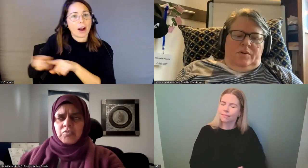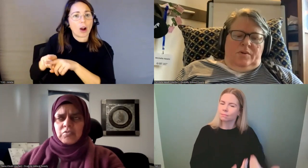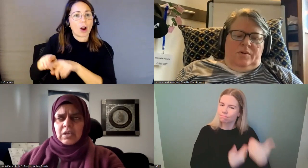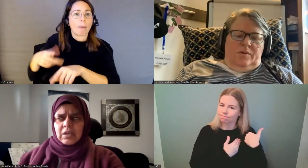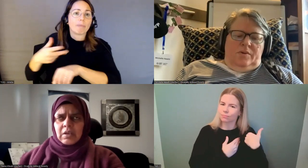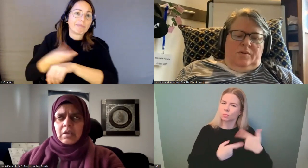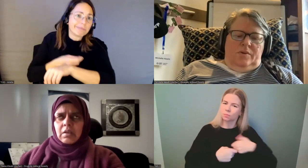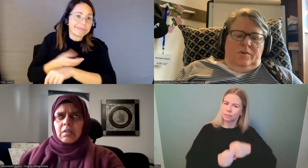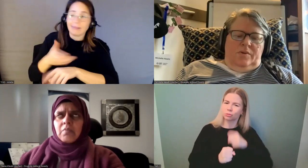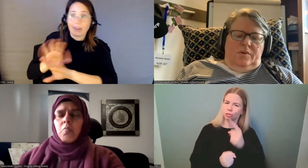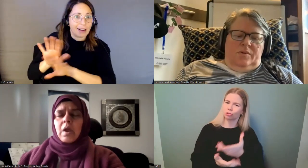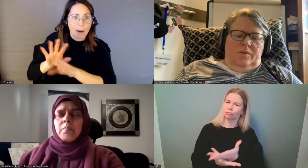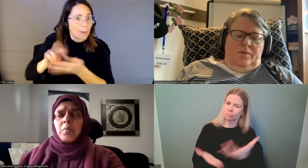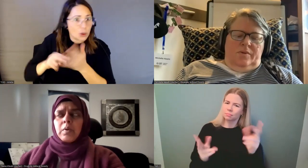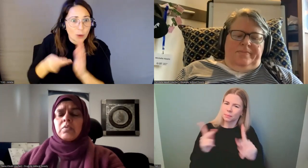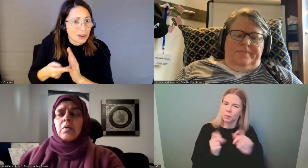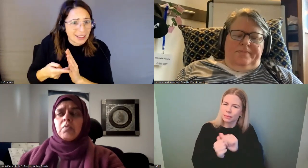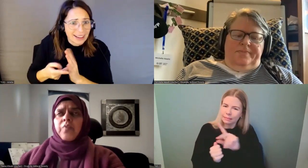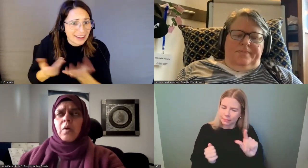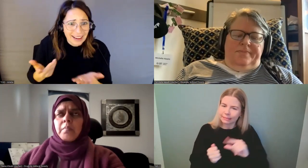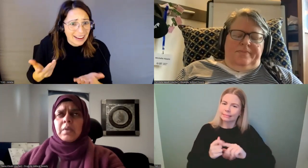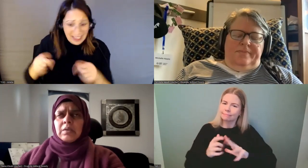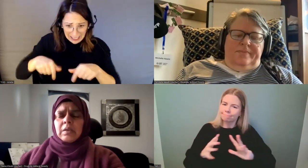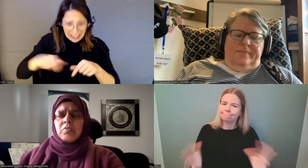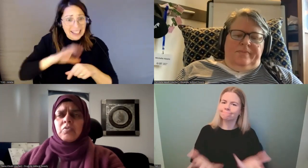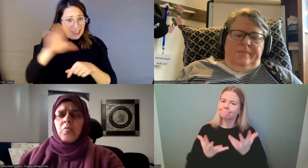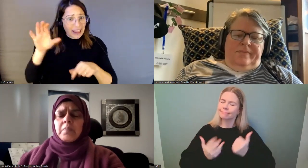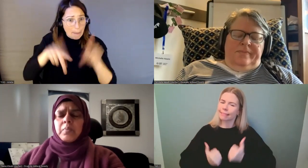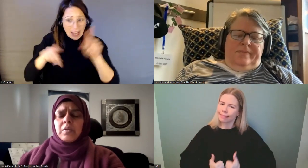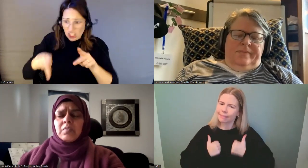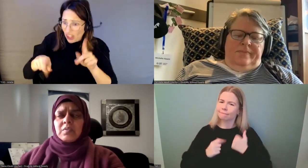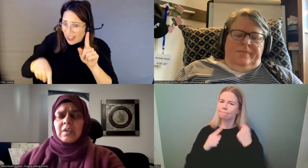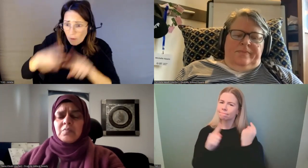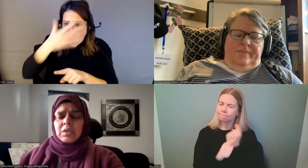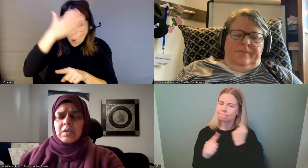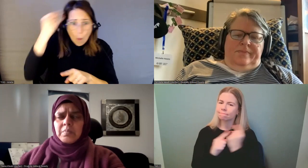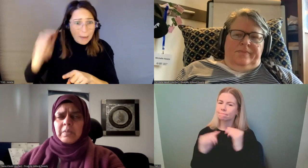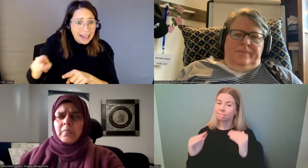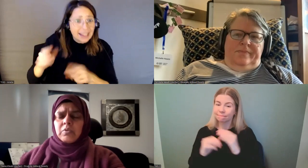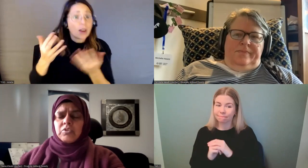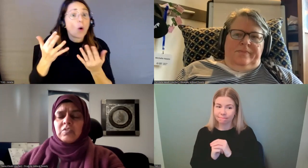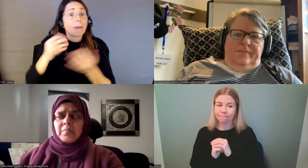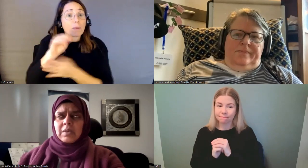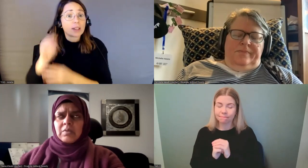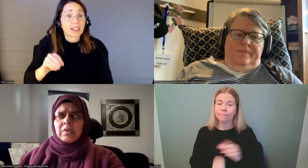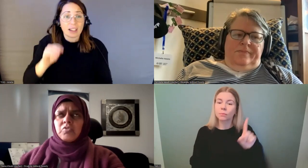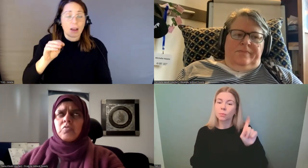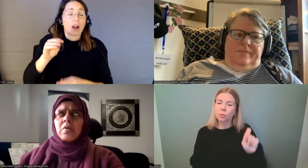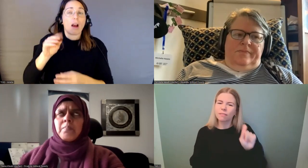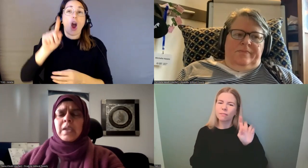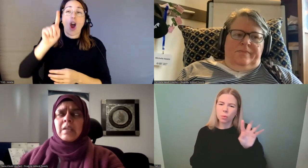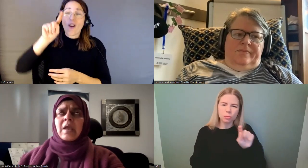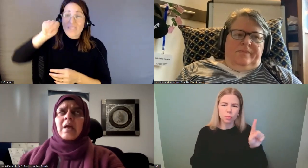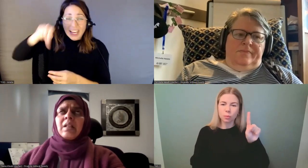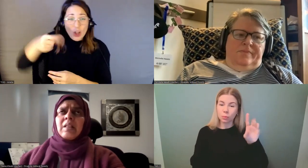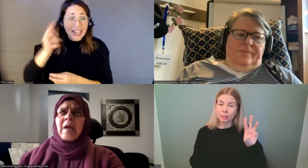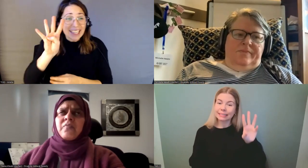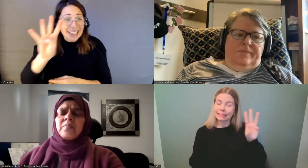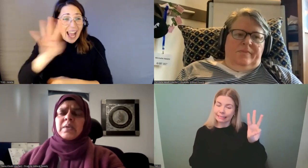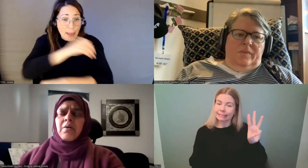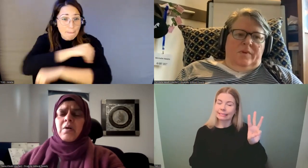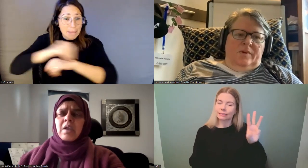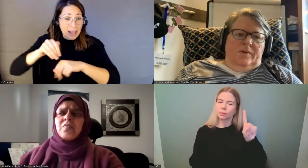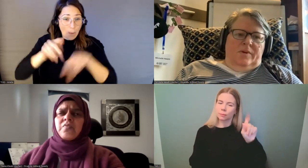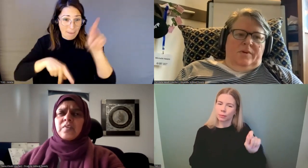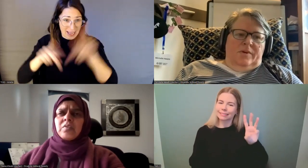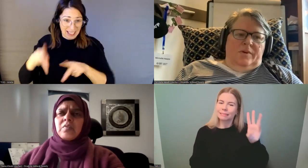this country, the 1.4 million to 1.6 million people with disabilities who have been